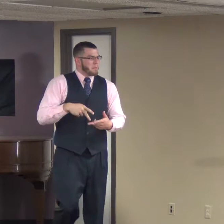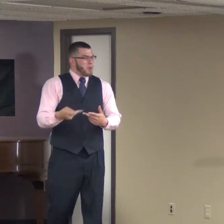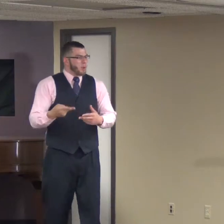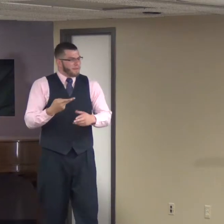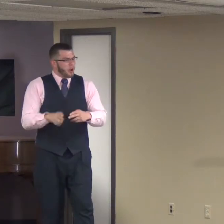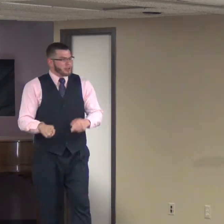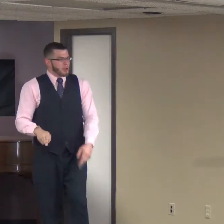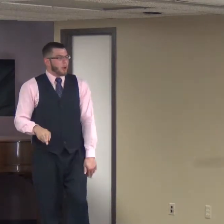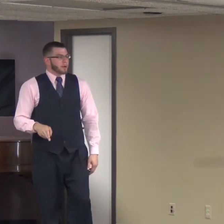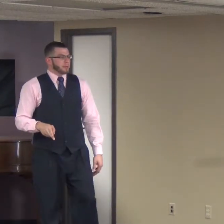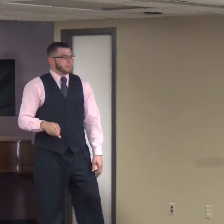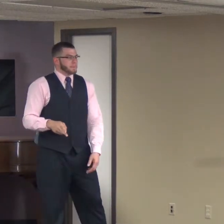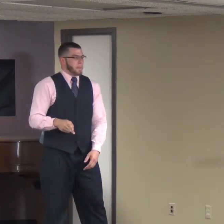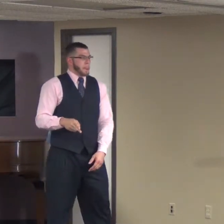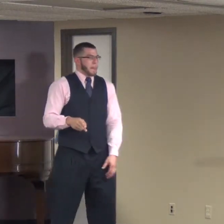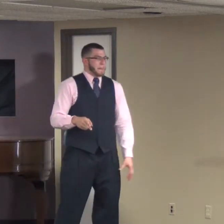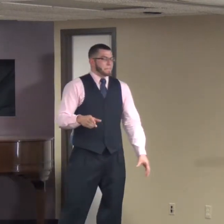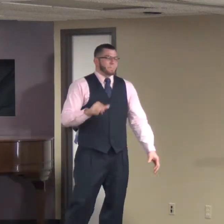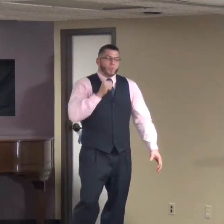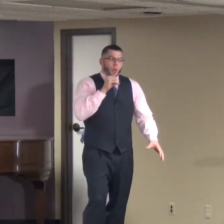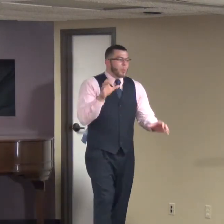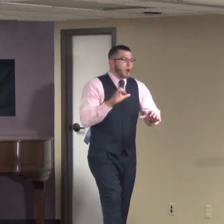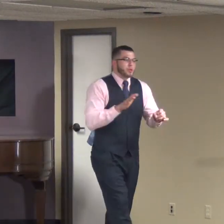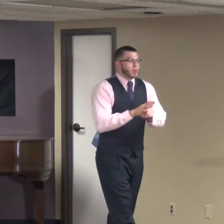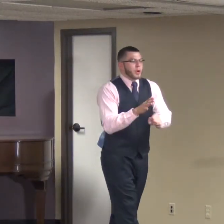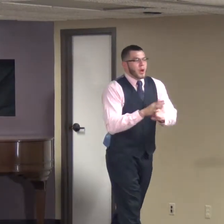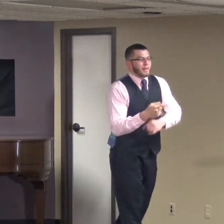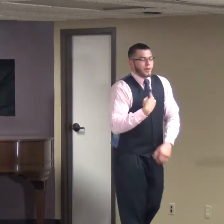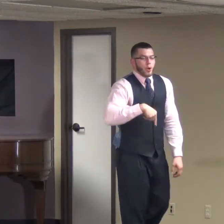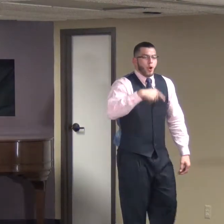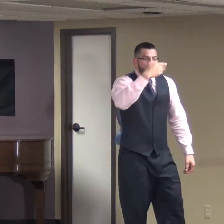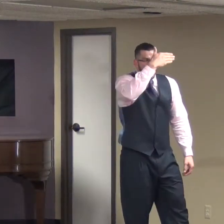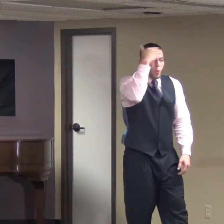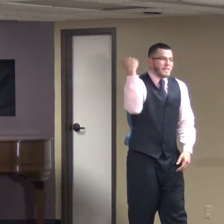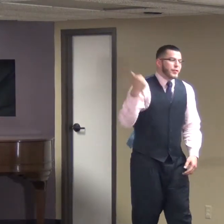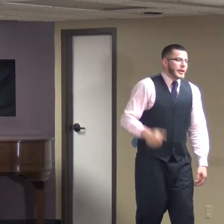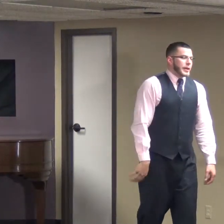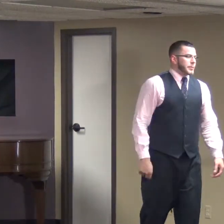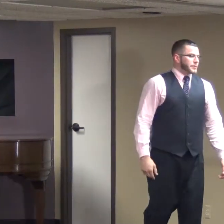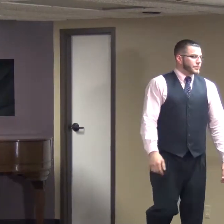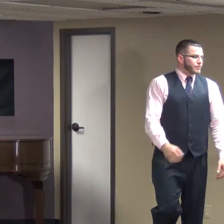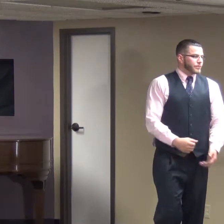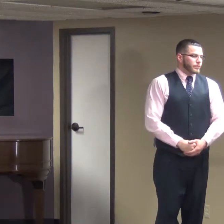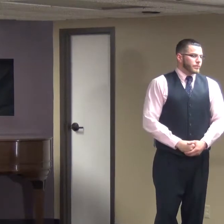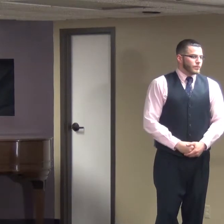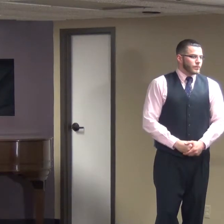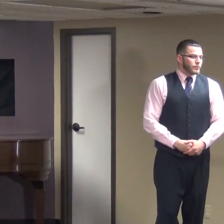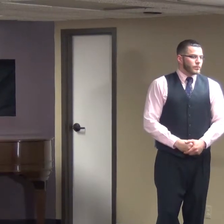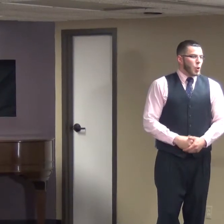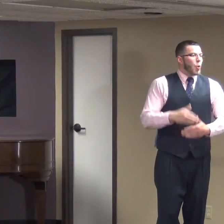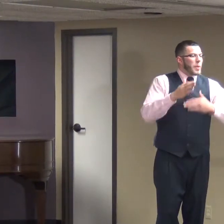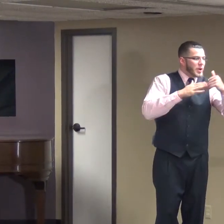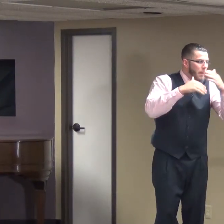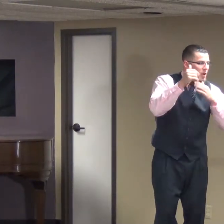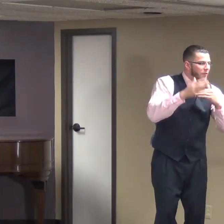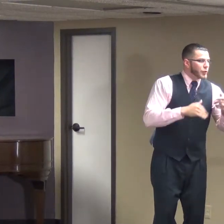But we fall short. We don't do enough. We forget. We become comfortable.